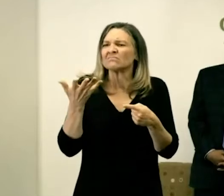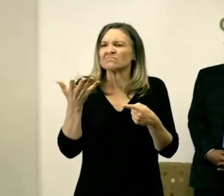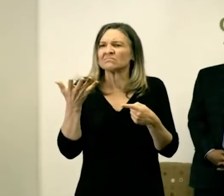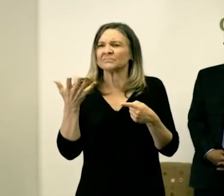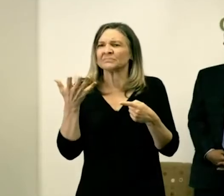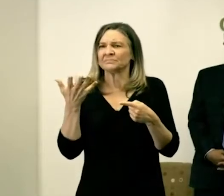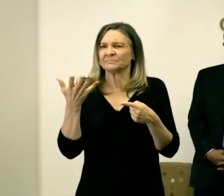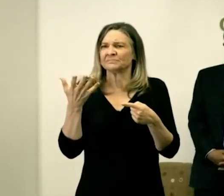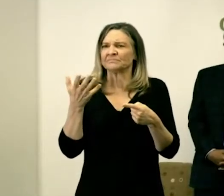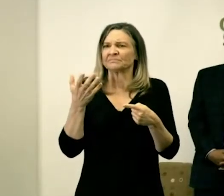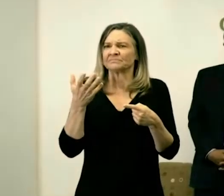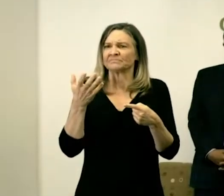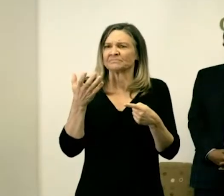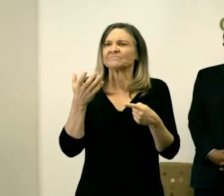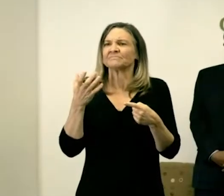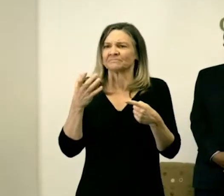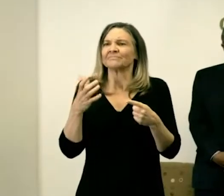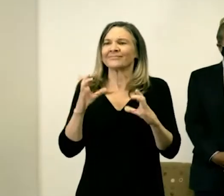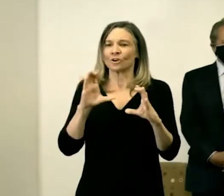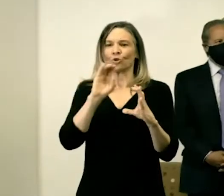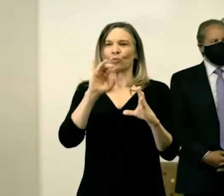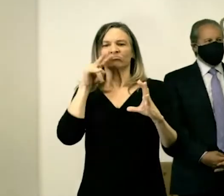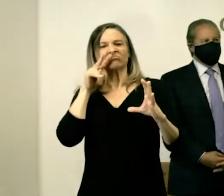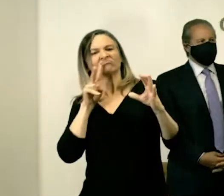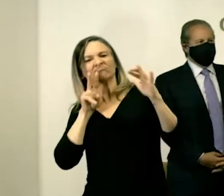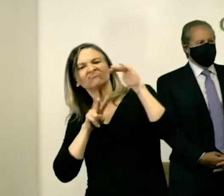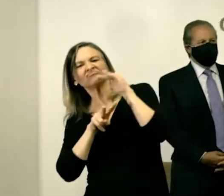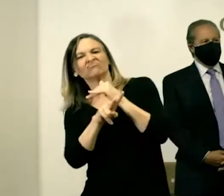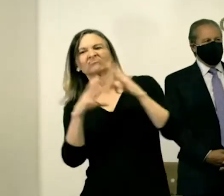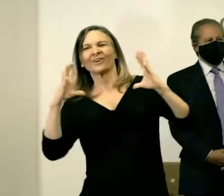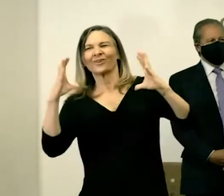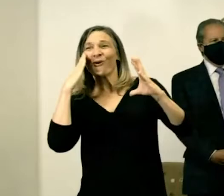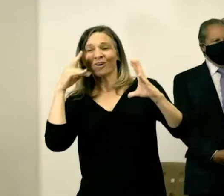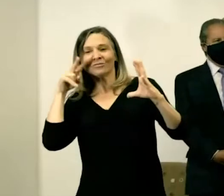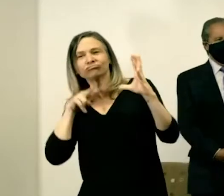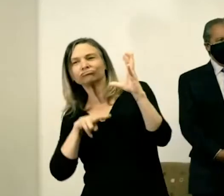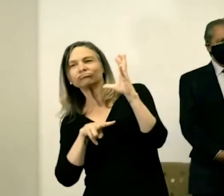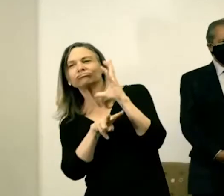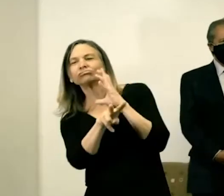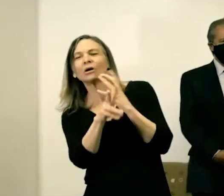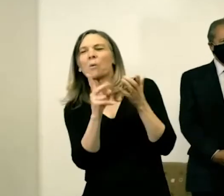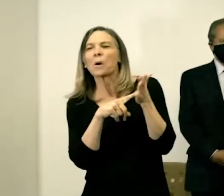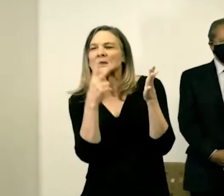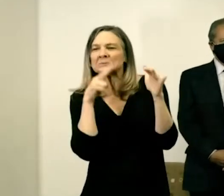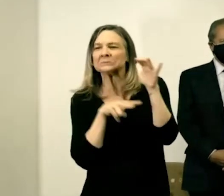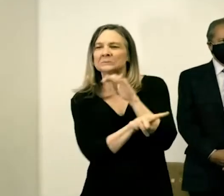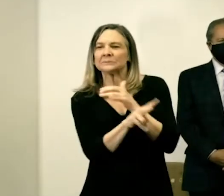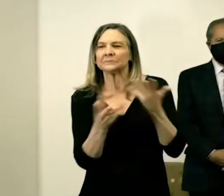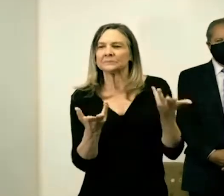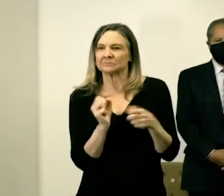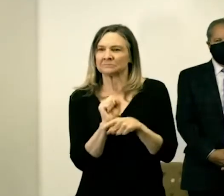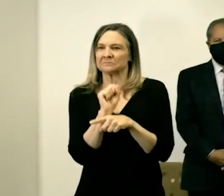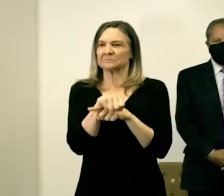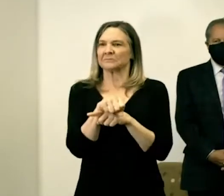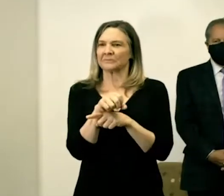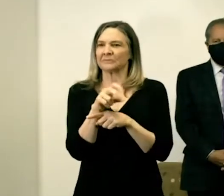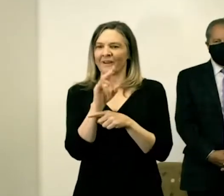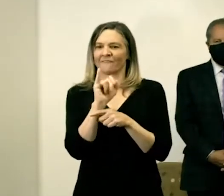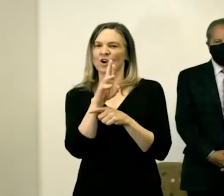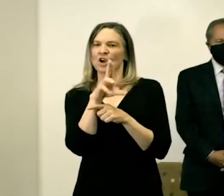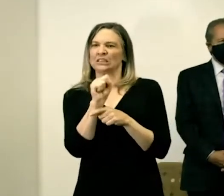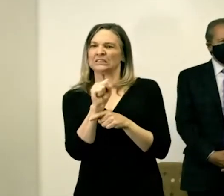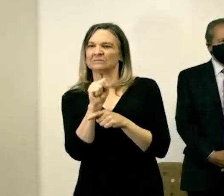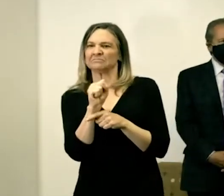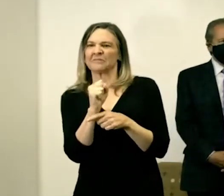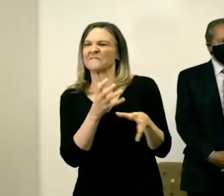this end? Well, we'll end when the pandemic's behind us. It will end when we defeat this virus. The fastest way to